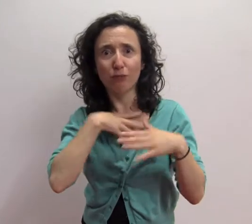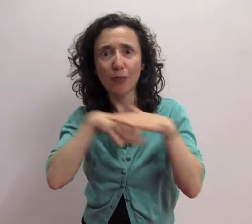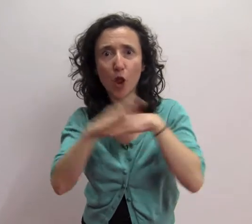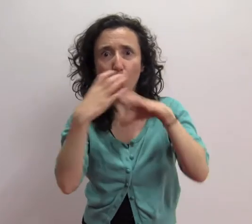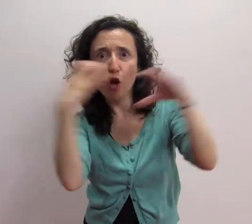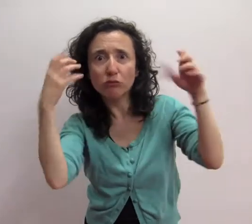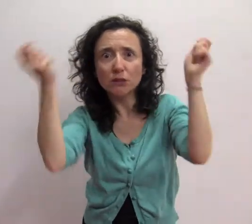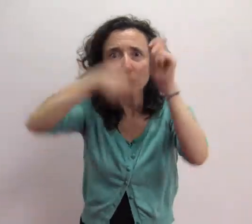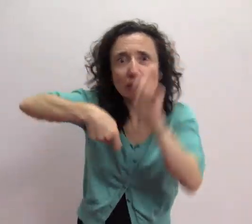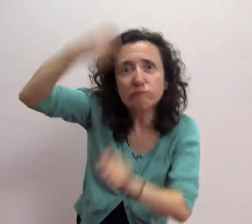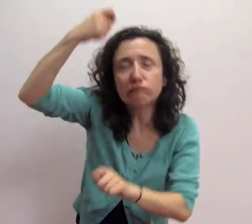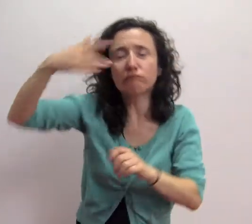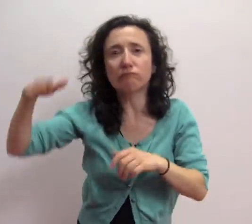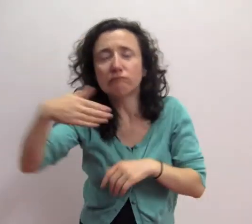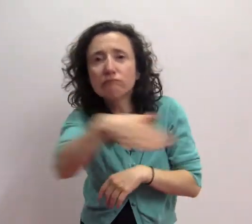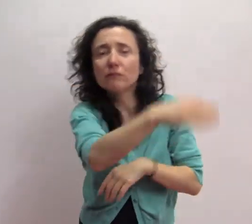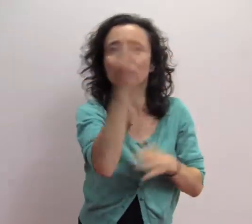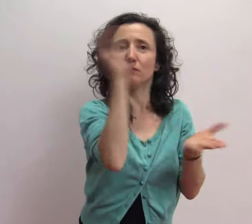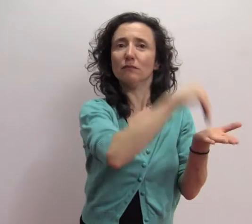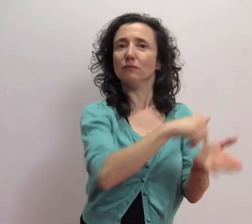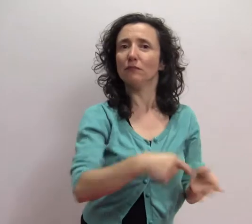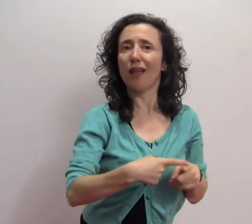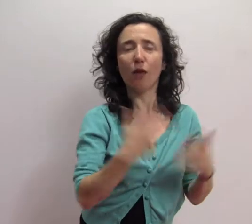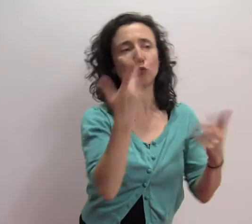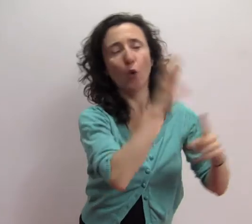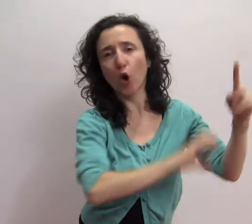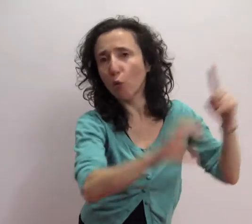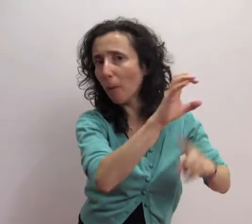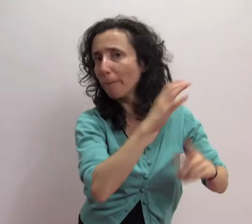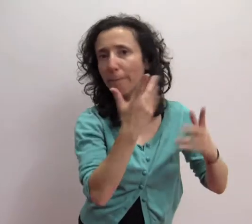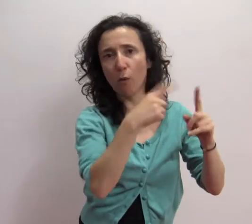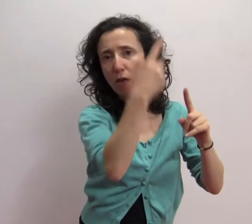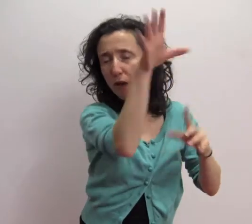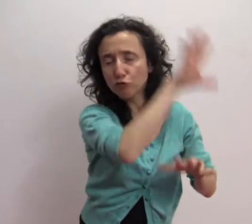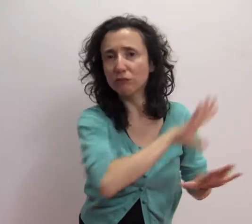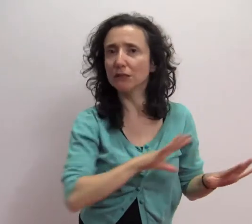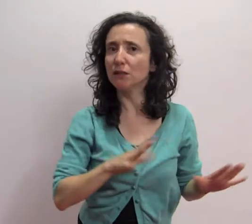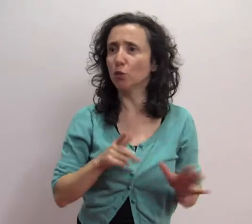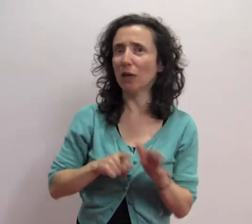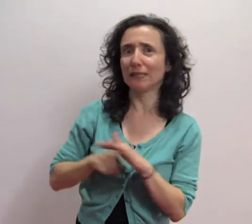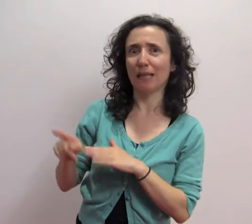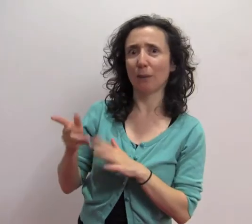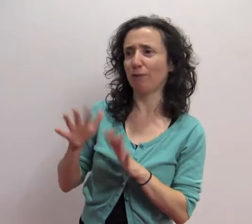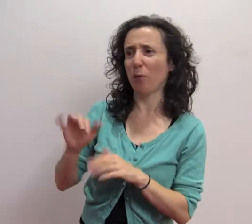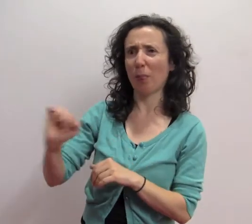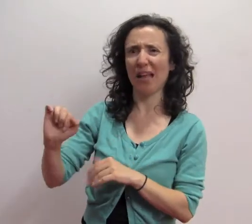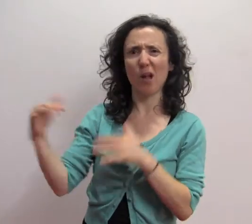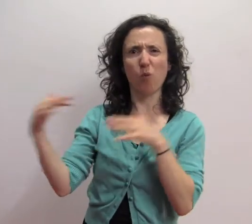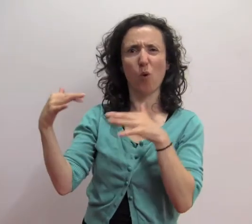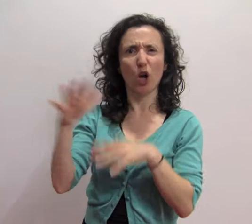Some people have tried to do it in the back of a lorry to try and get to England. It's been very, very difficult to try and